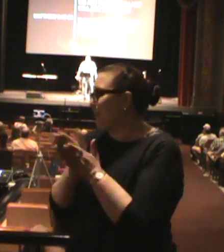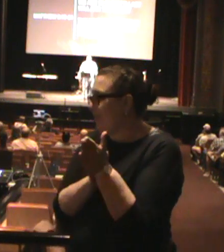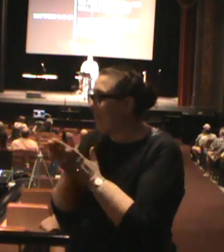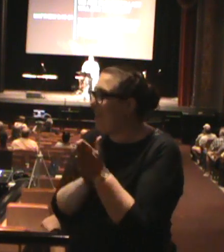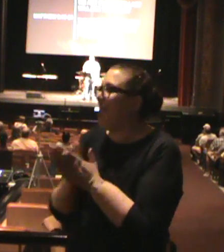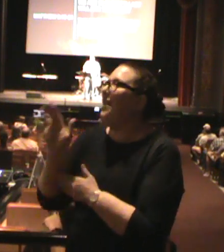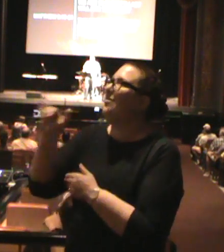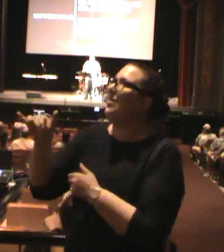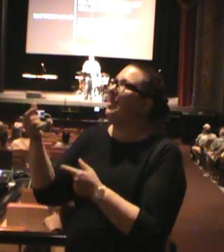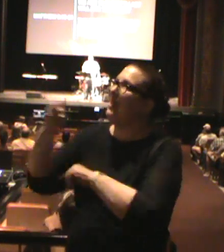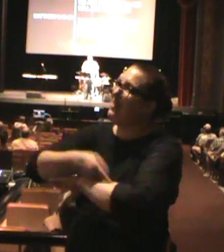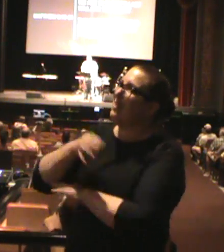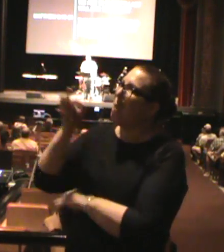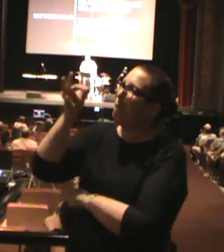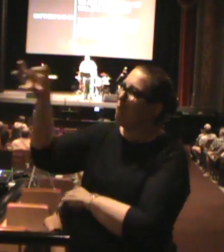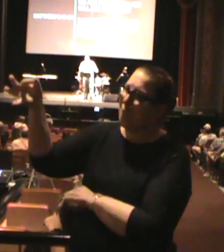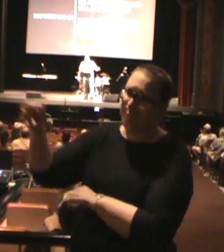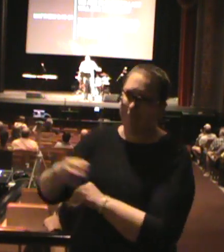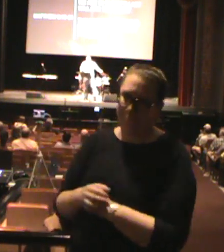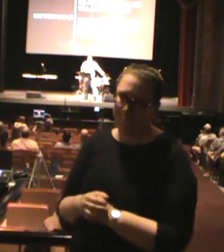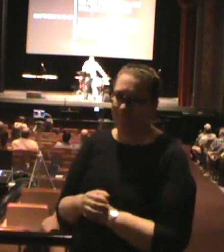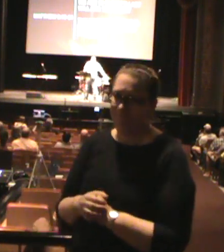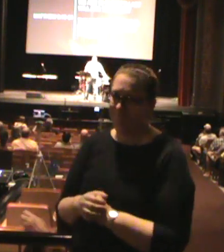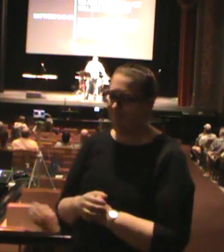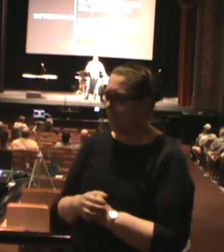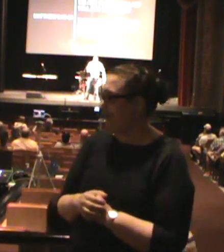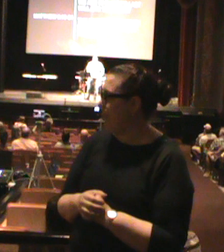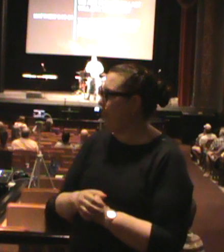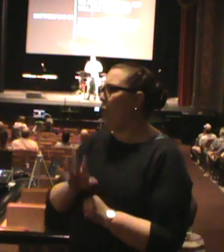come. Think about four of y'all